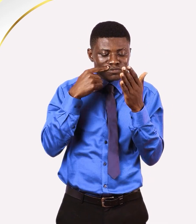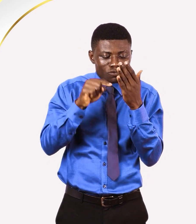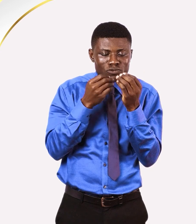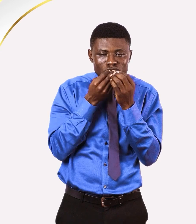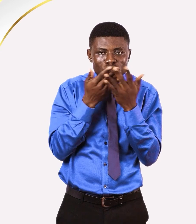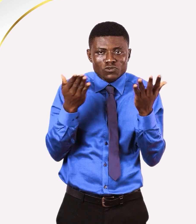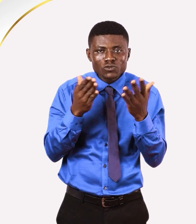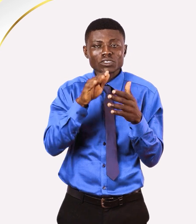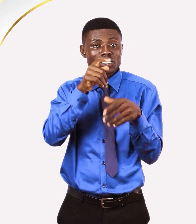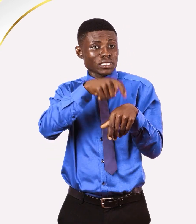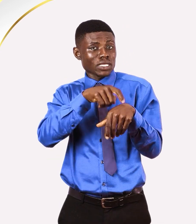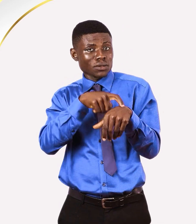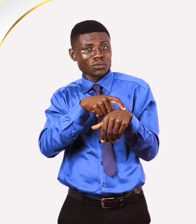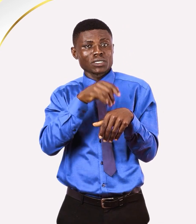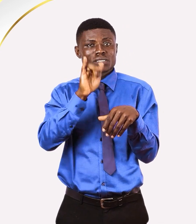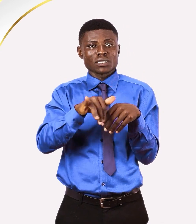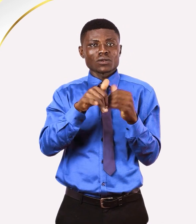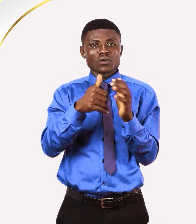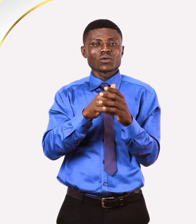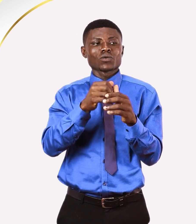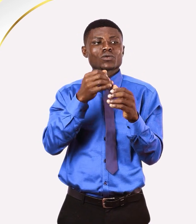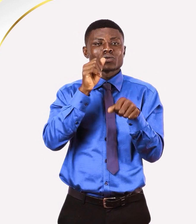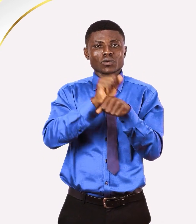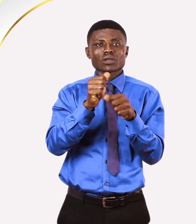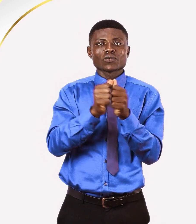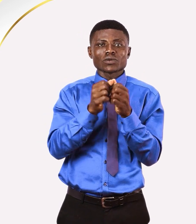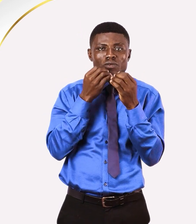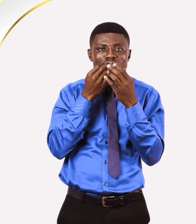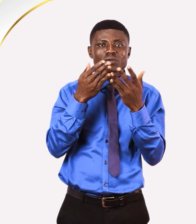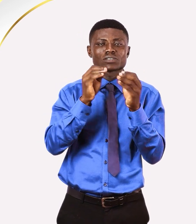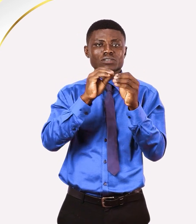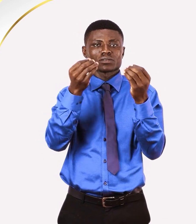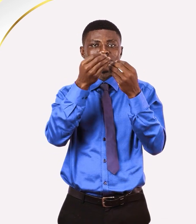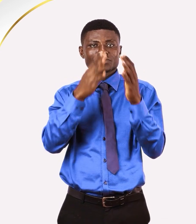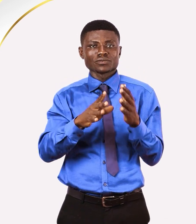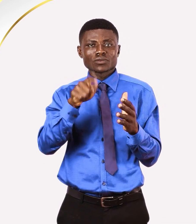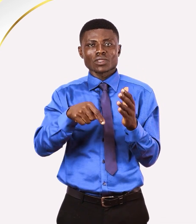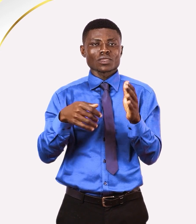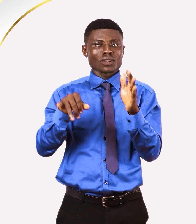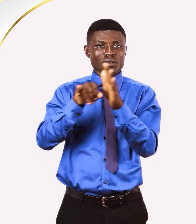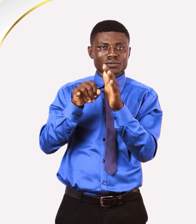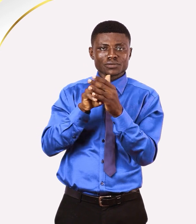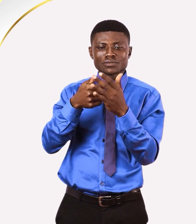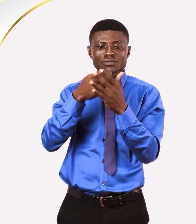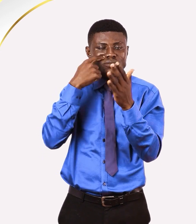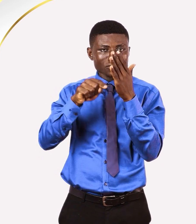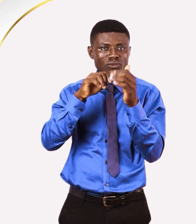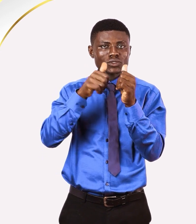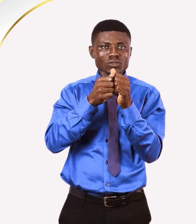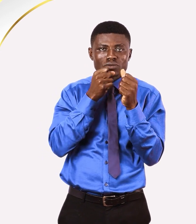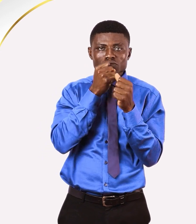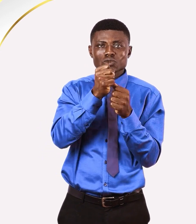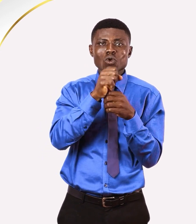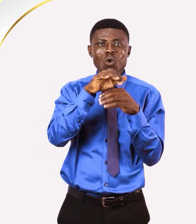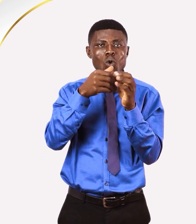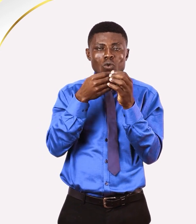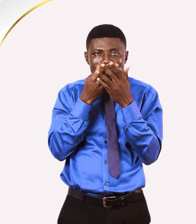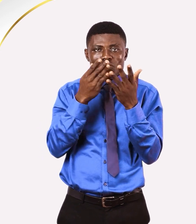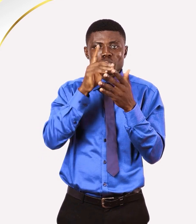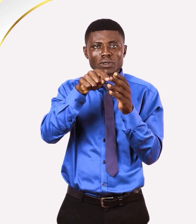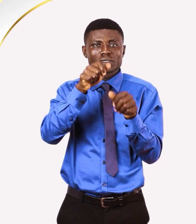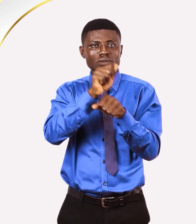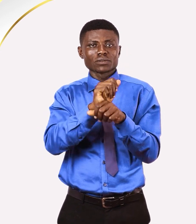in reviewing the information, time spent by the information officer to examine and ensure the